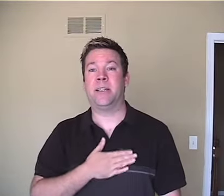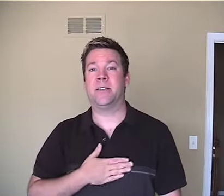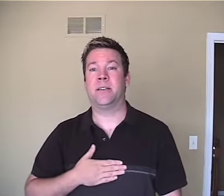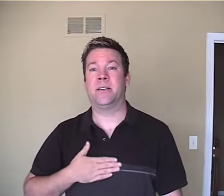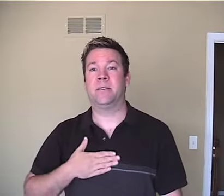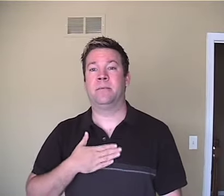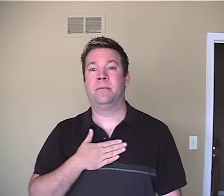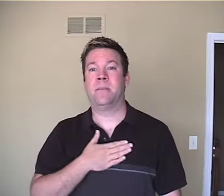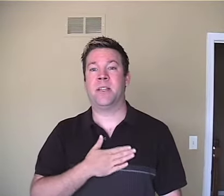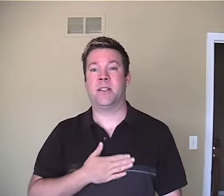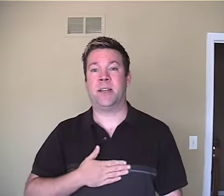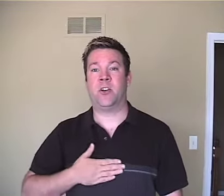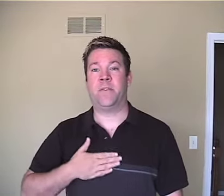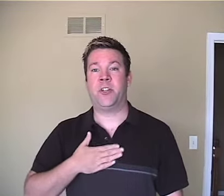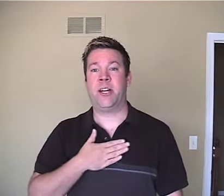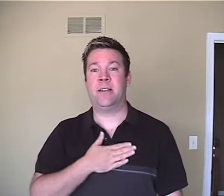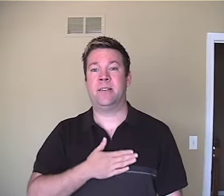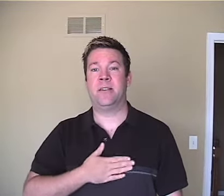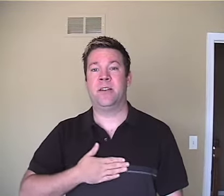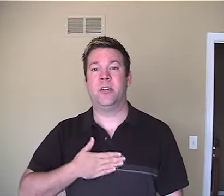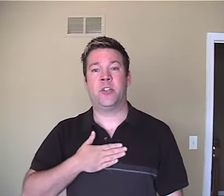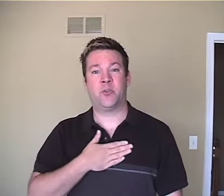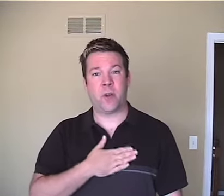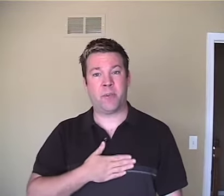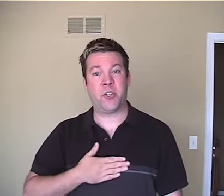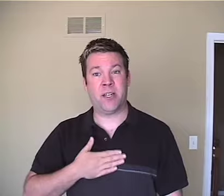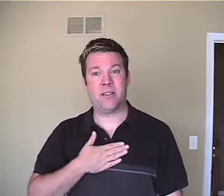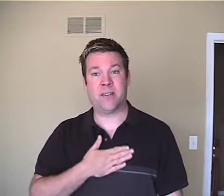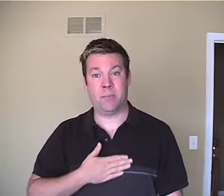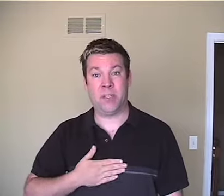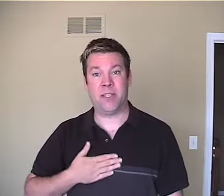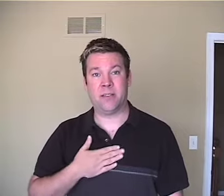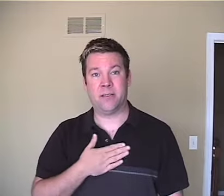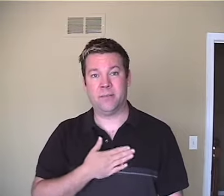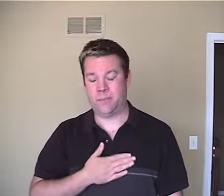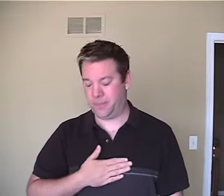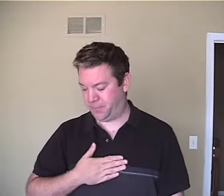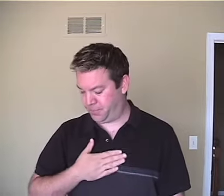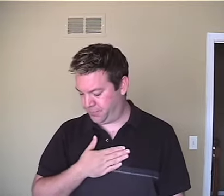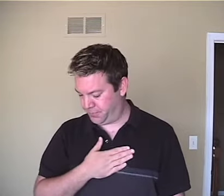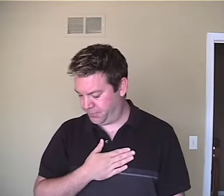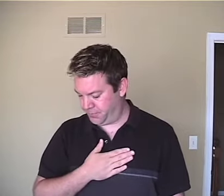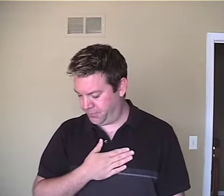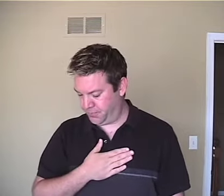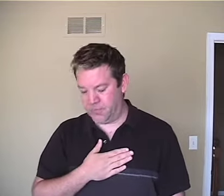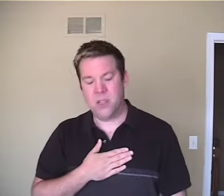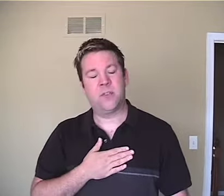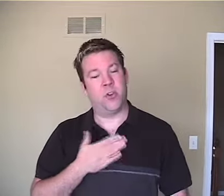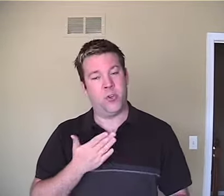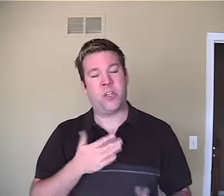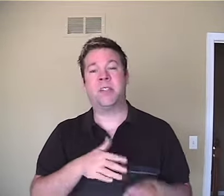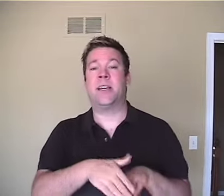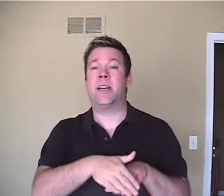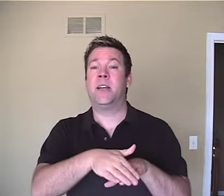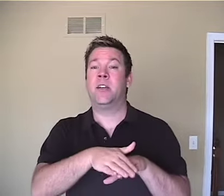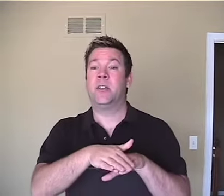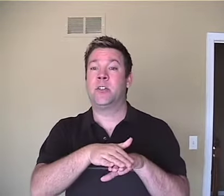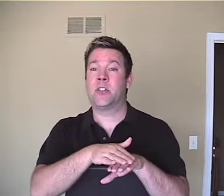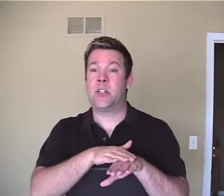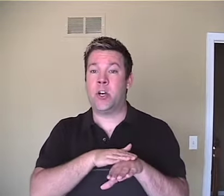Please. It's in the center of your chest. You just rub your chest saying please. So you could say